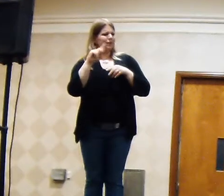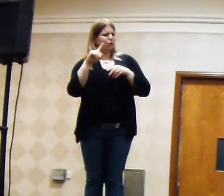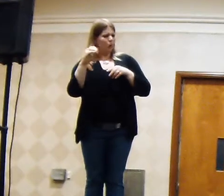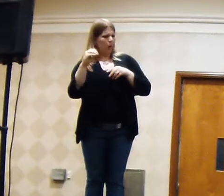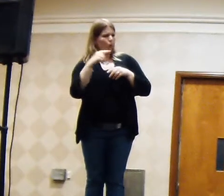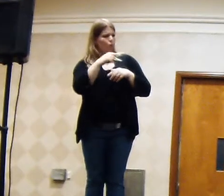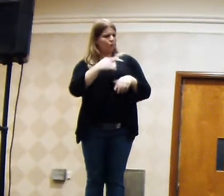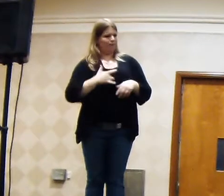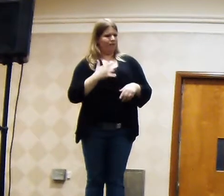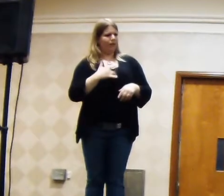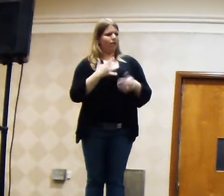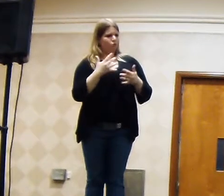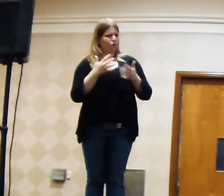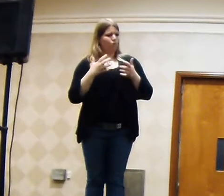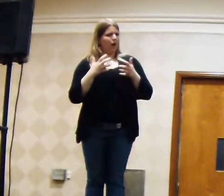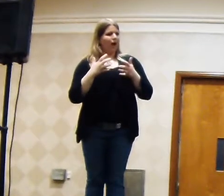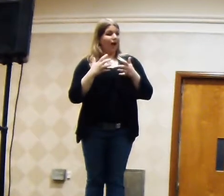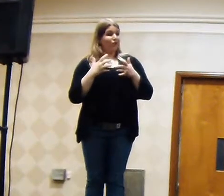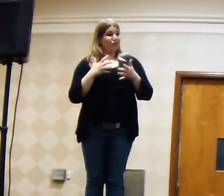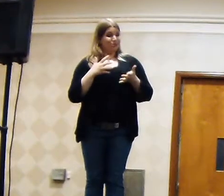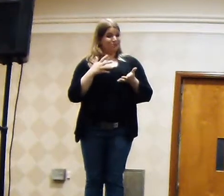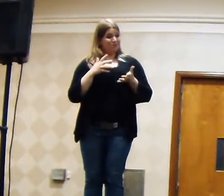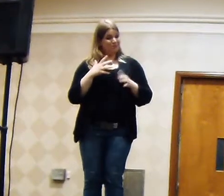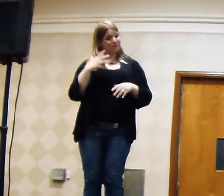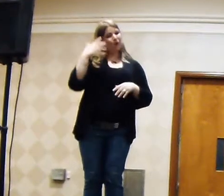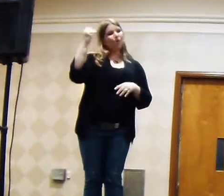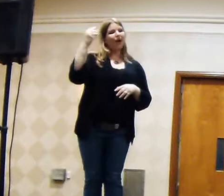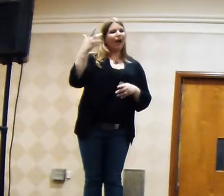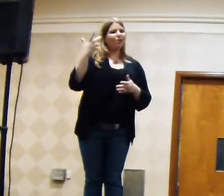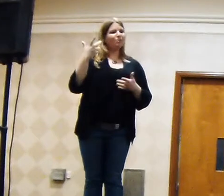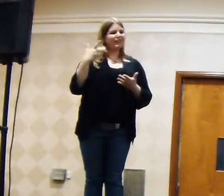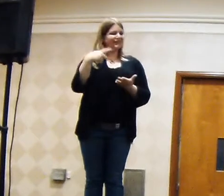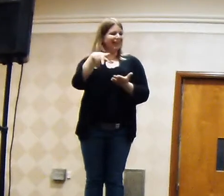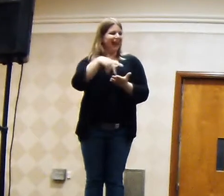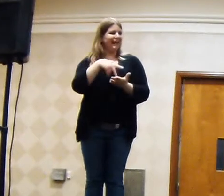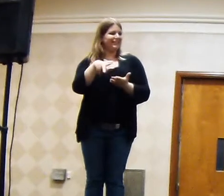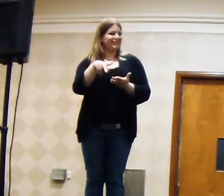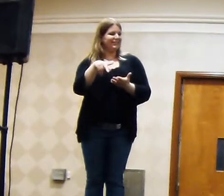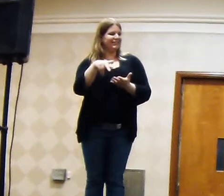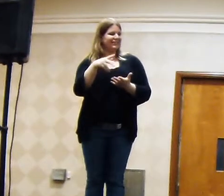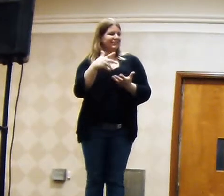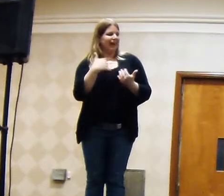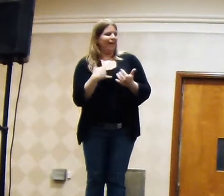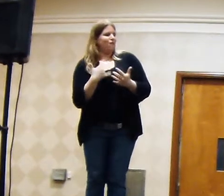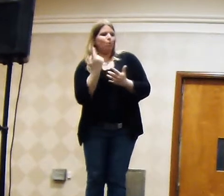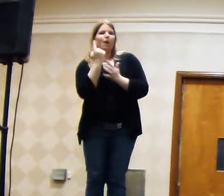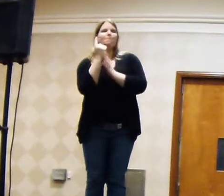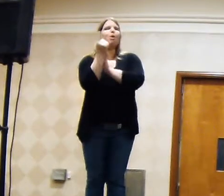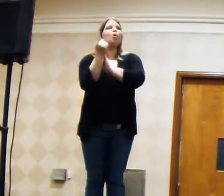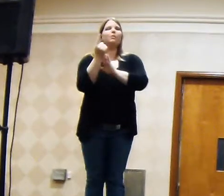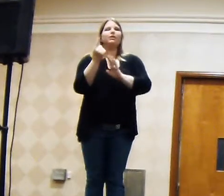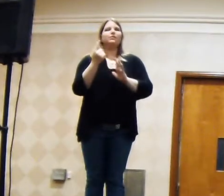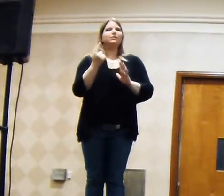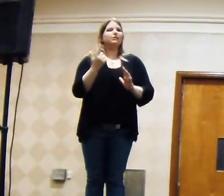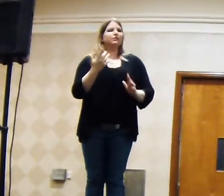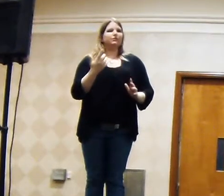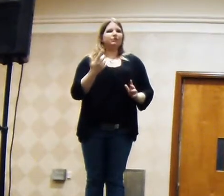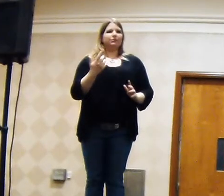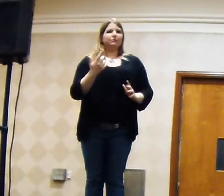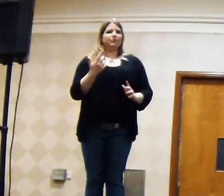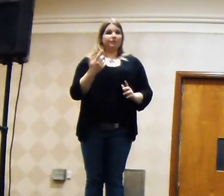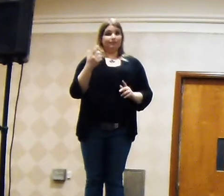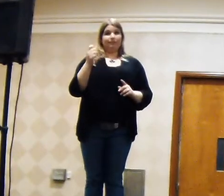ever feel like you want to do that in real life? Just go out and dance? Kind of have a moment all to yourself, you know?